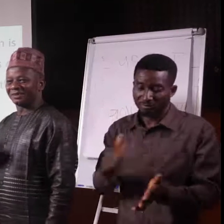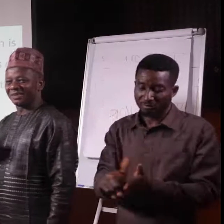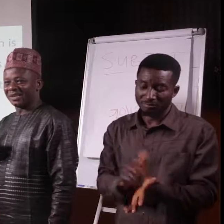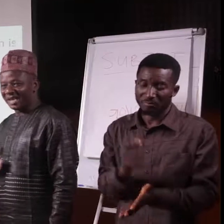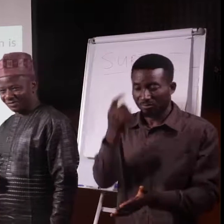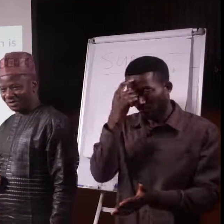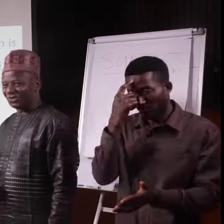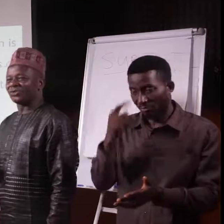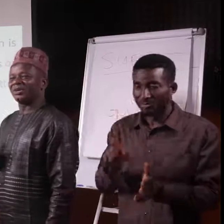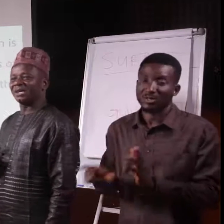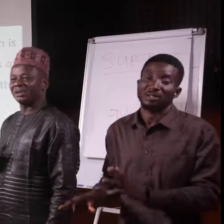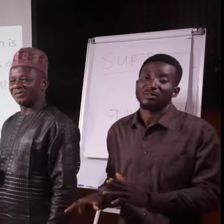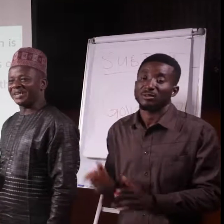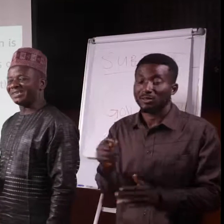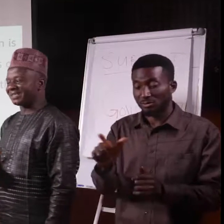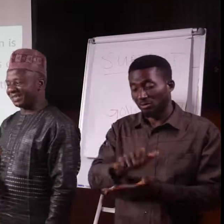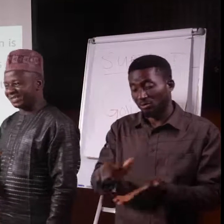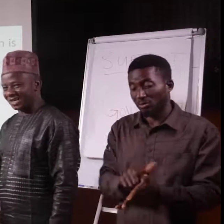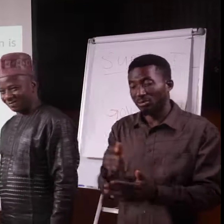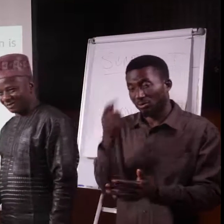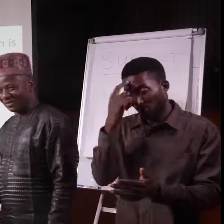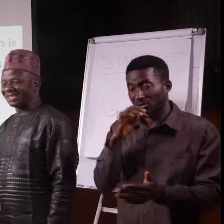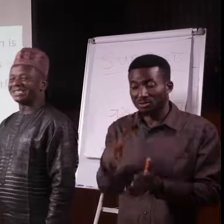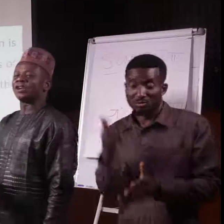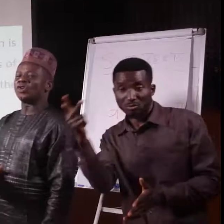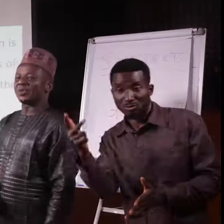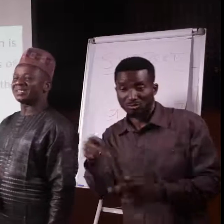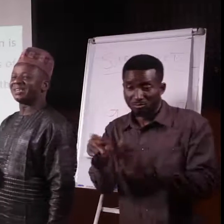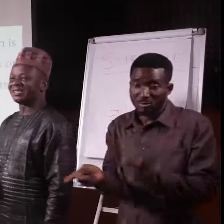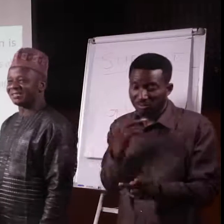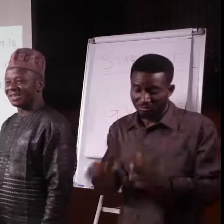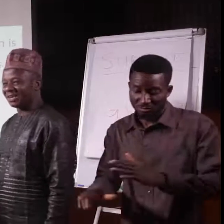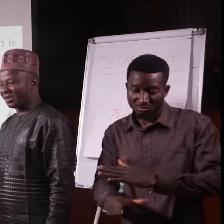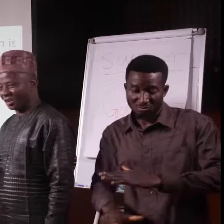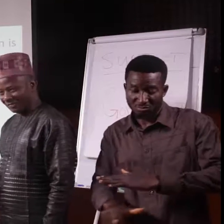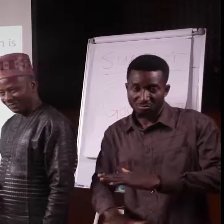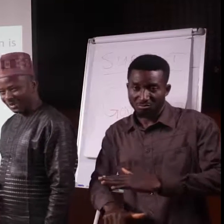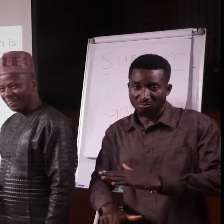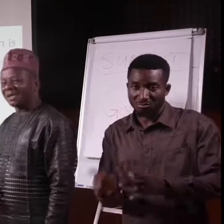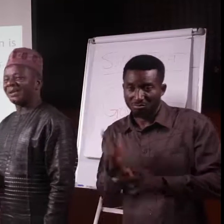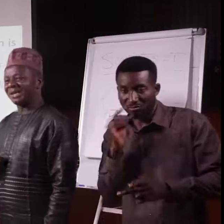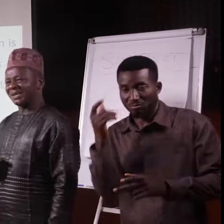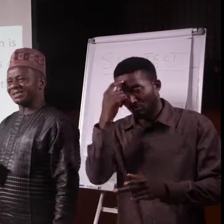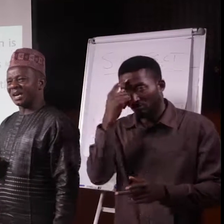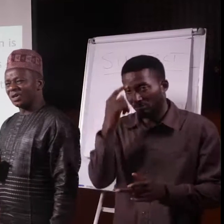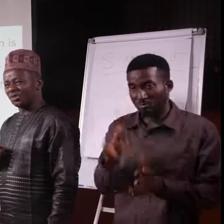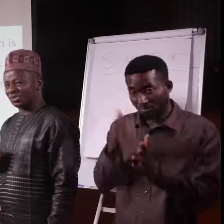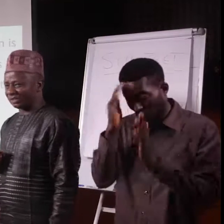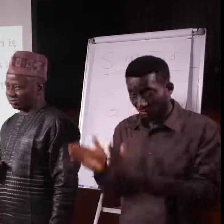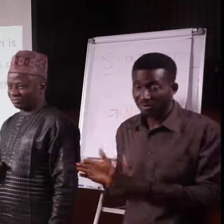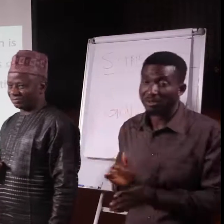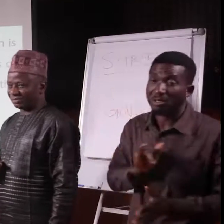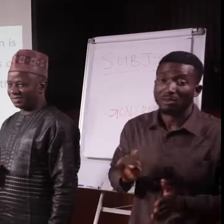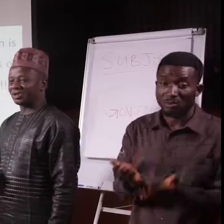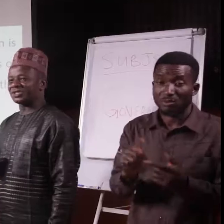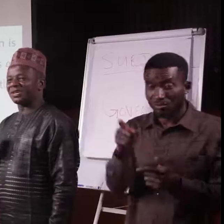government level. So the local government is the third tier of government, is the lowest tier of government. Learners, I want you to take